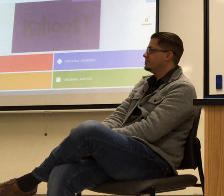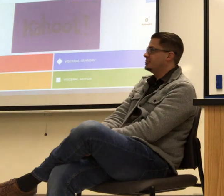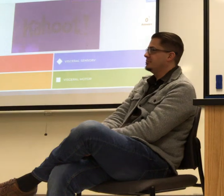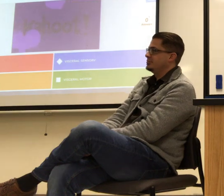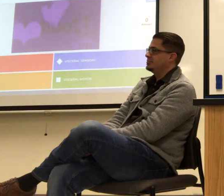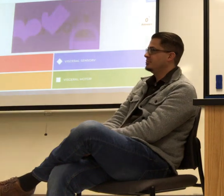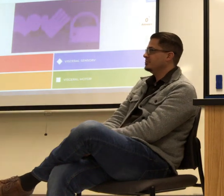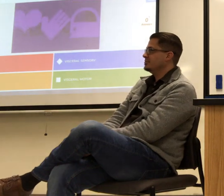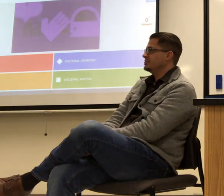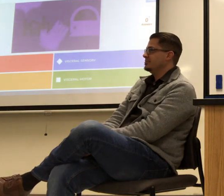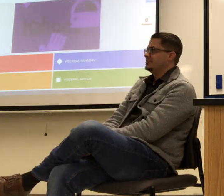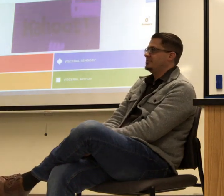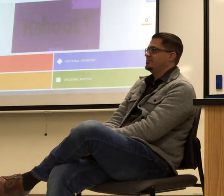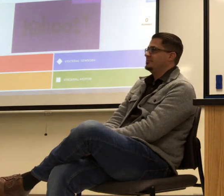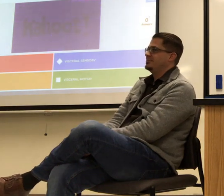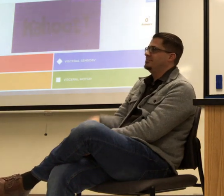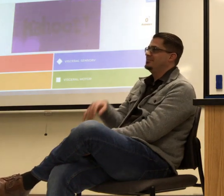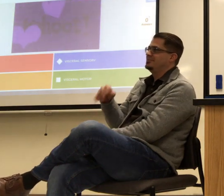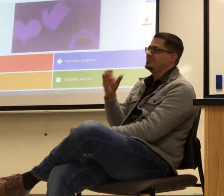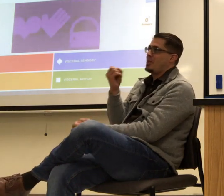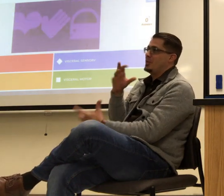response on your phone.